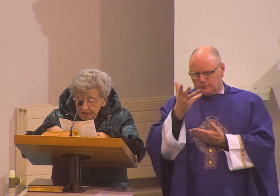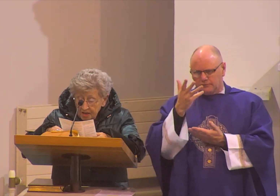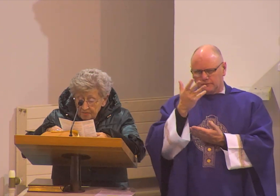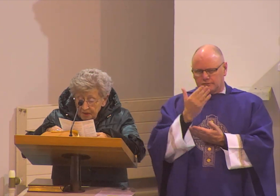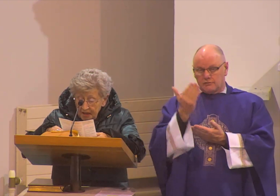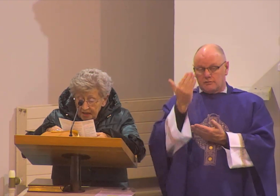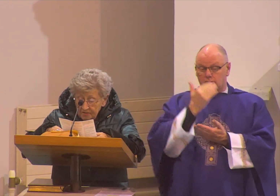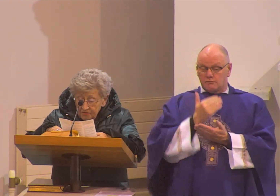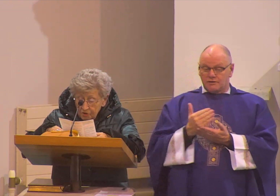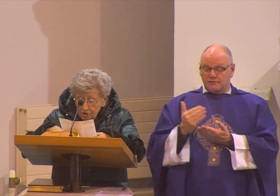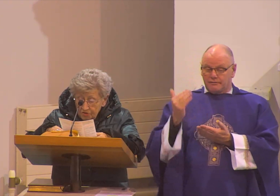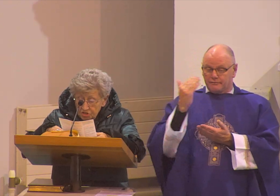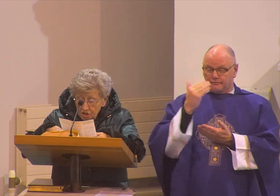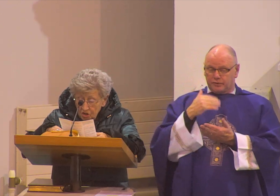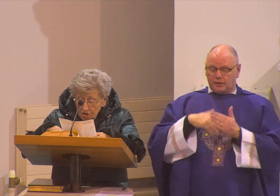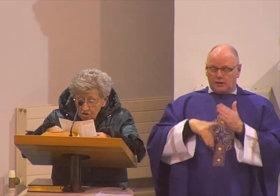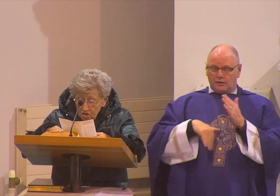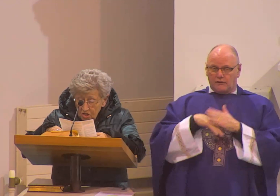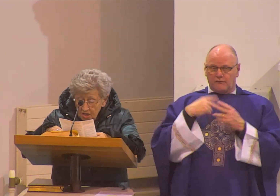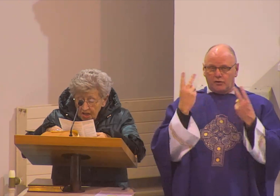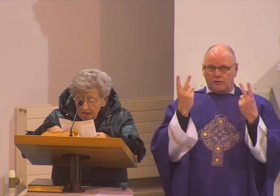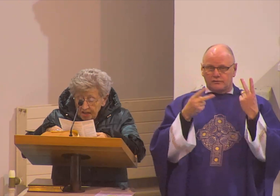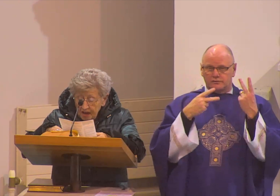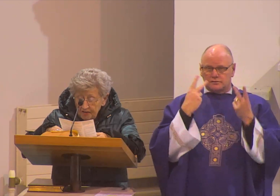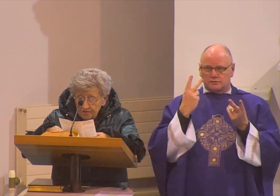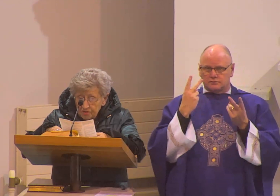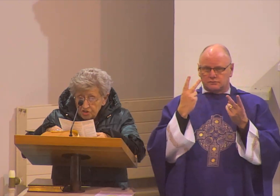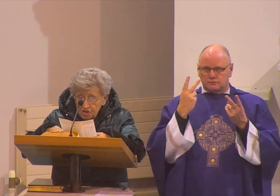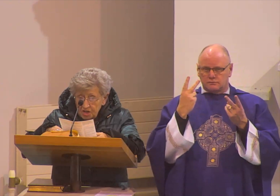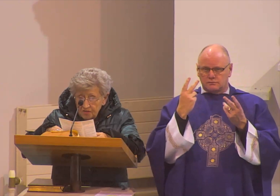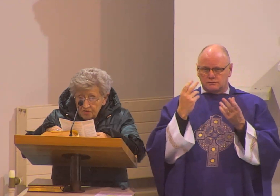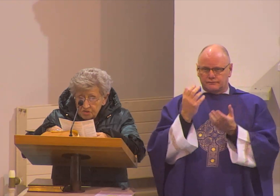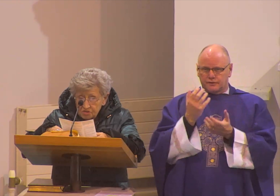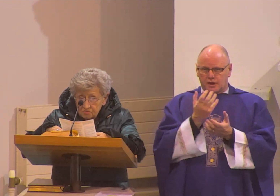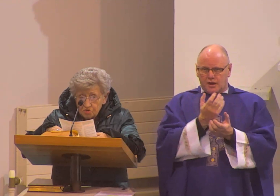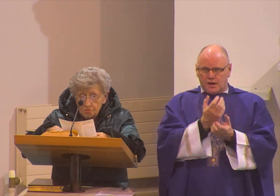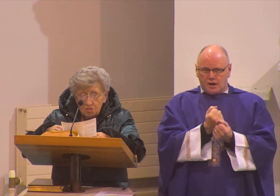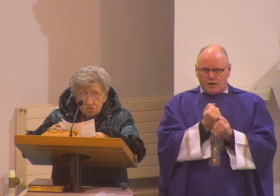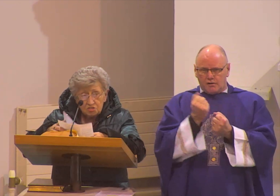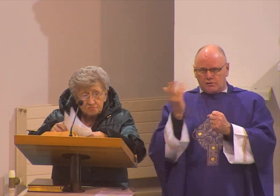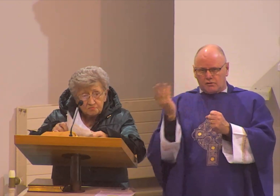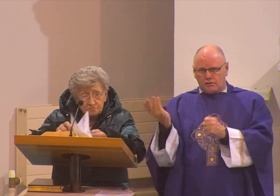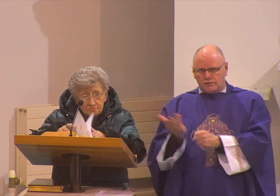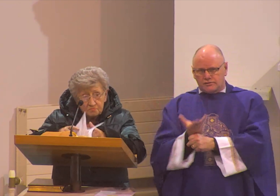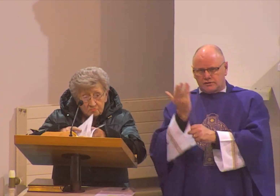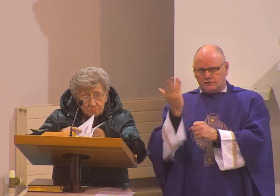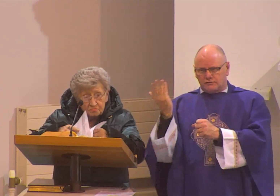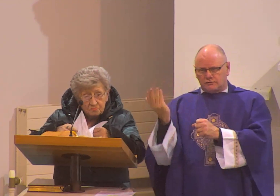They come back full of song, carrying their sheaves. Response.